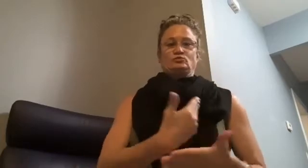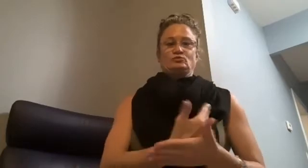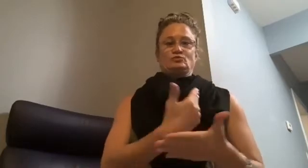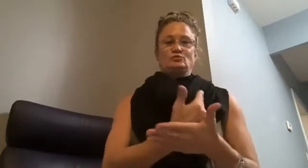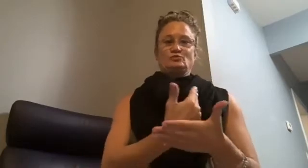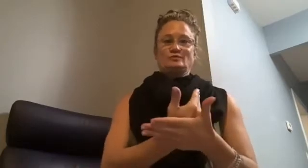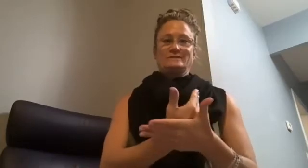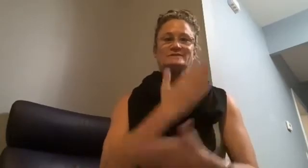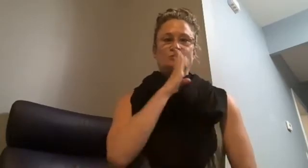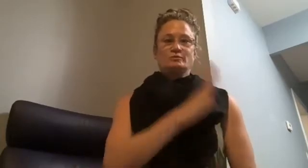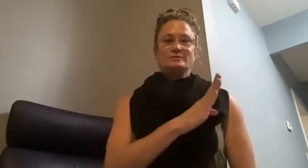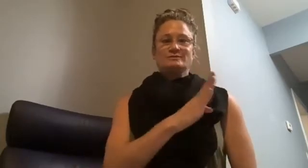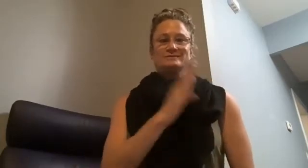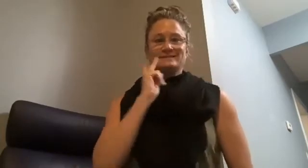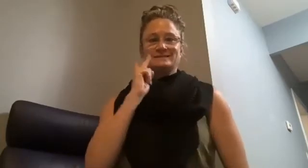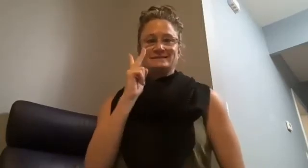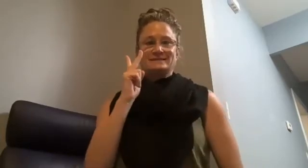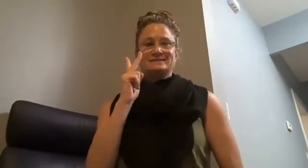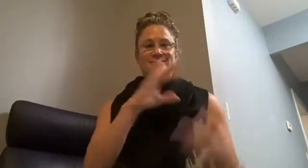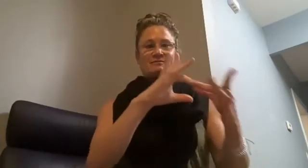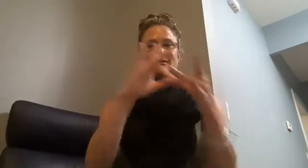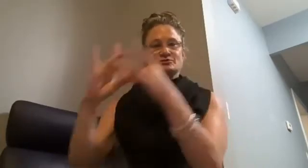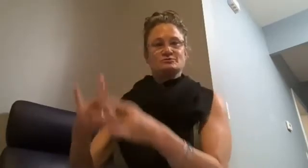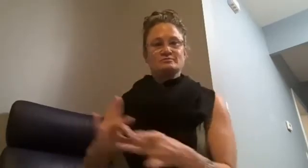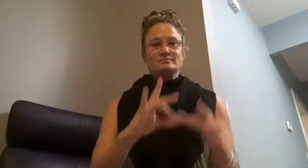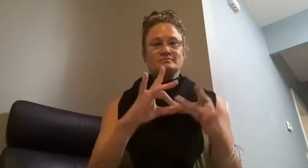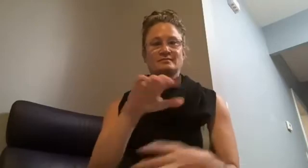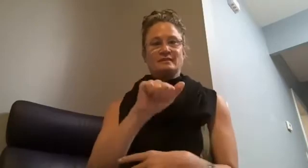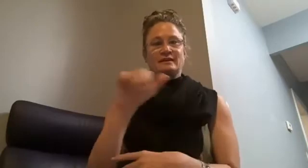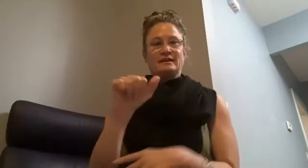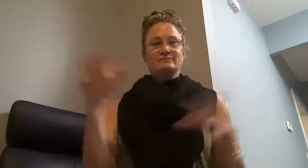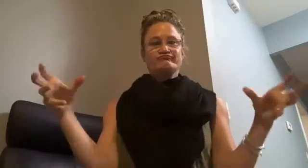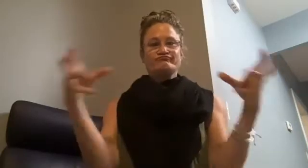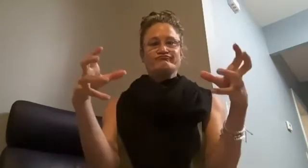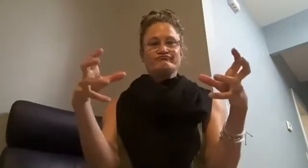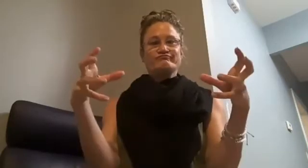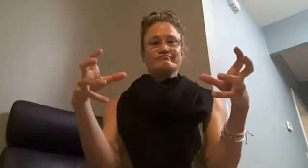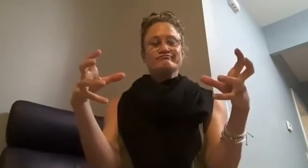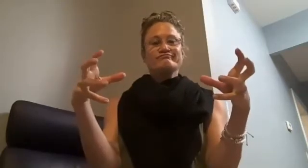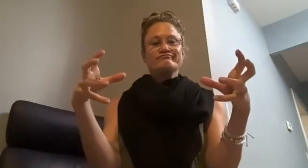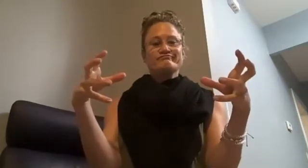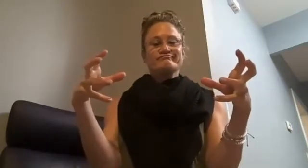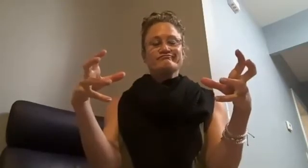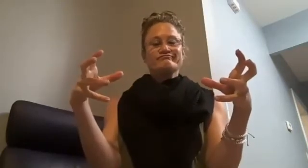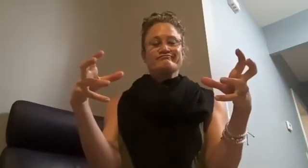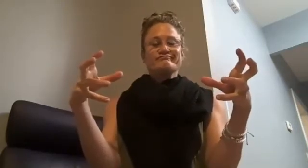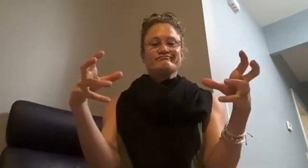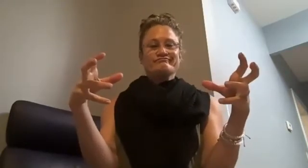that the Fellowship of Alcoholics Anonymous comes together in time of need, and we made it work, right?